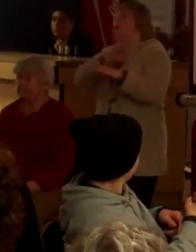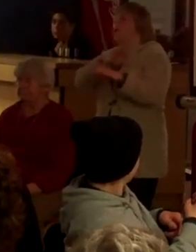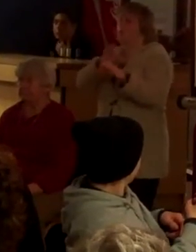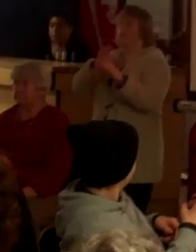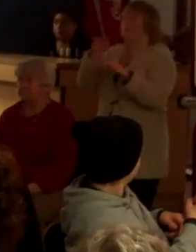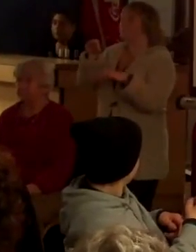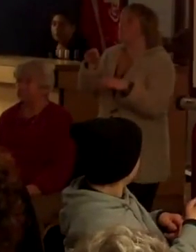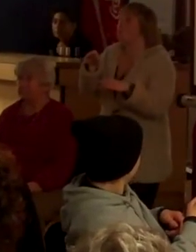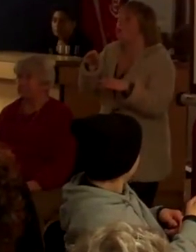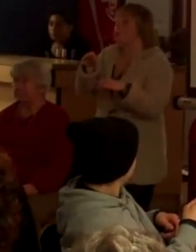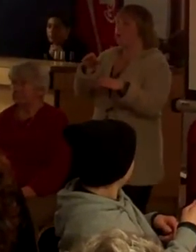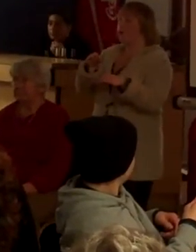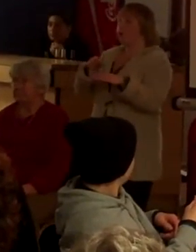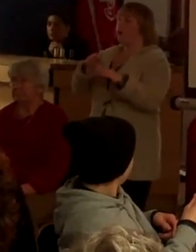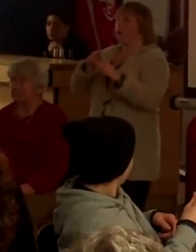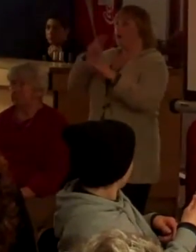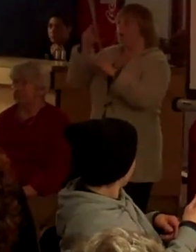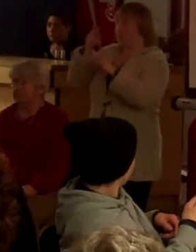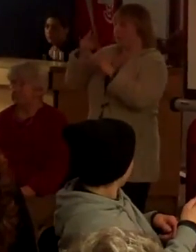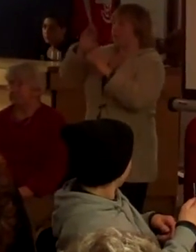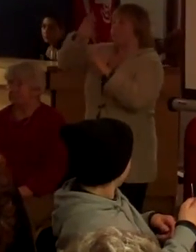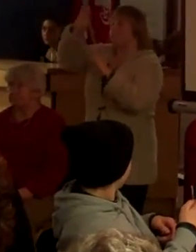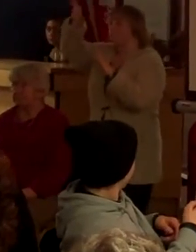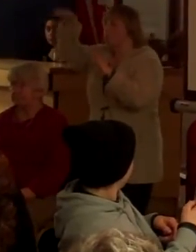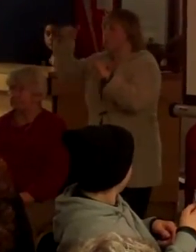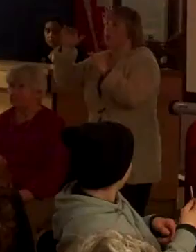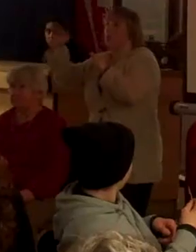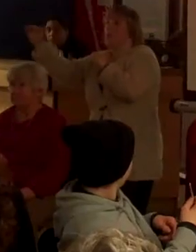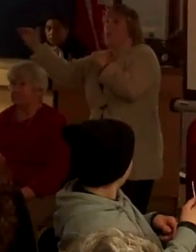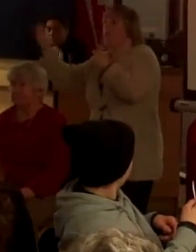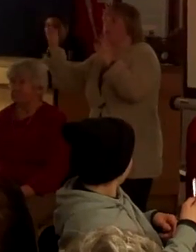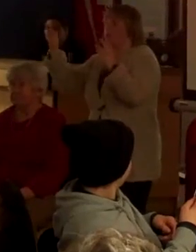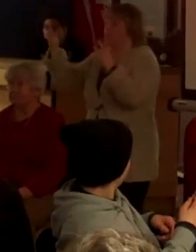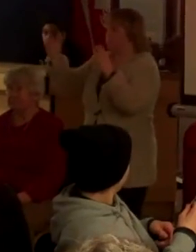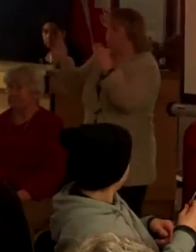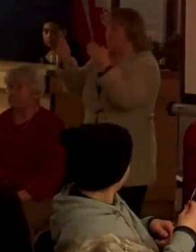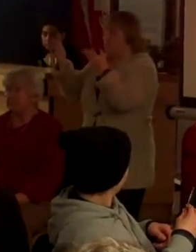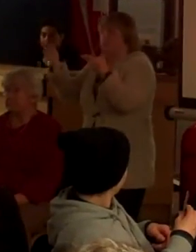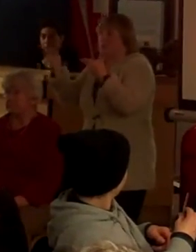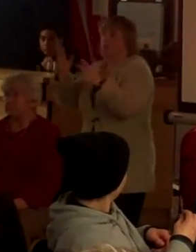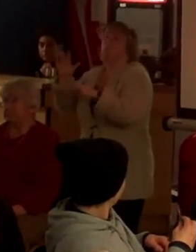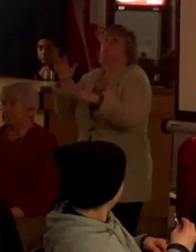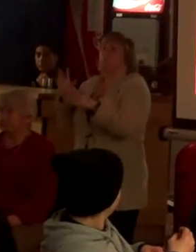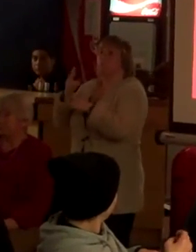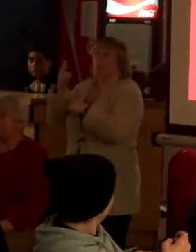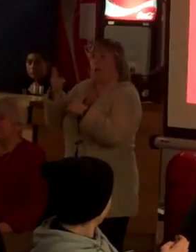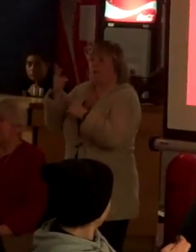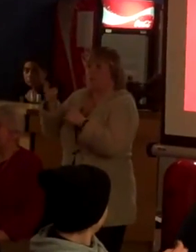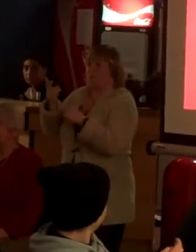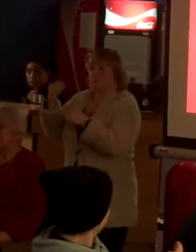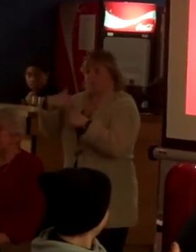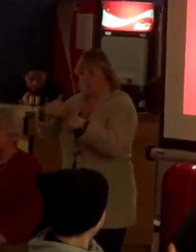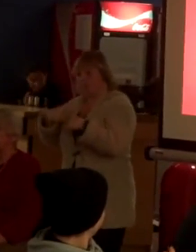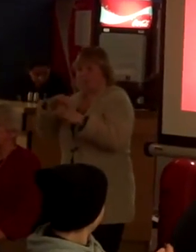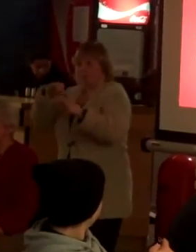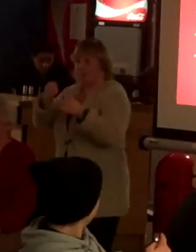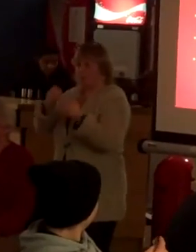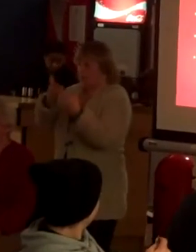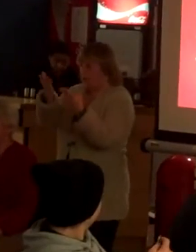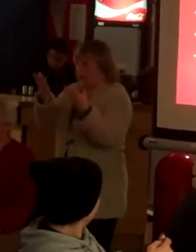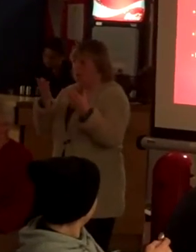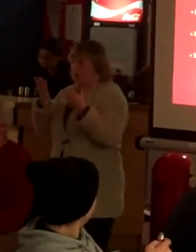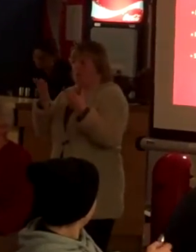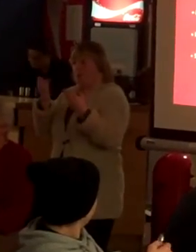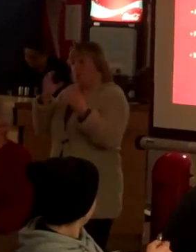the country to different parts of the world to see if we can get people who are willing to join